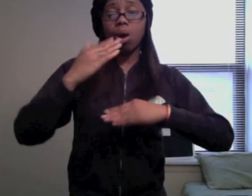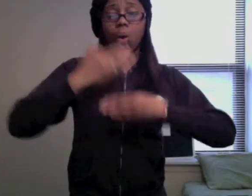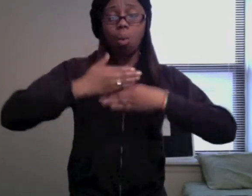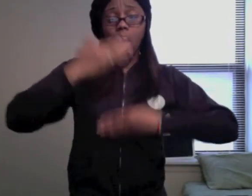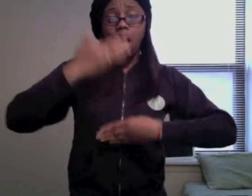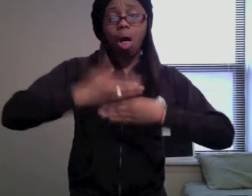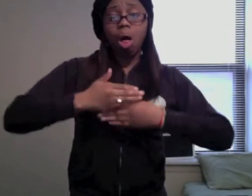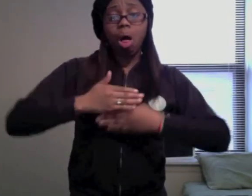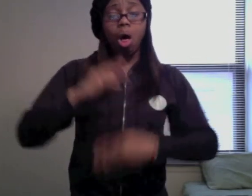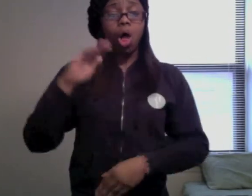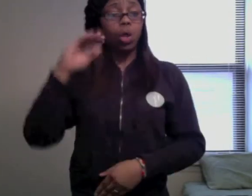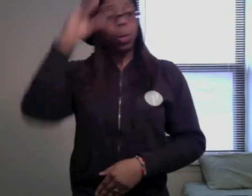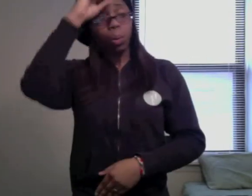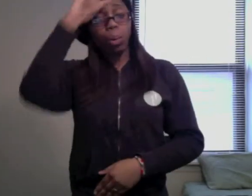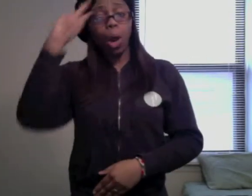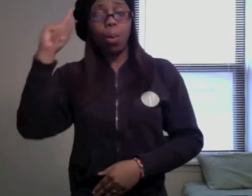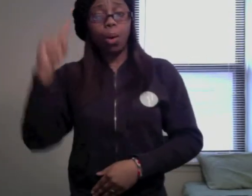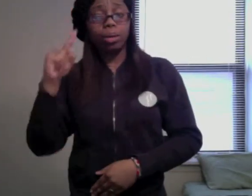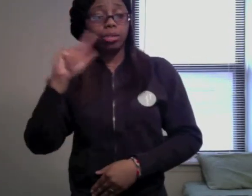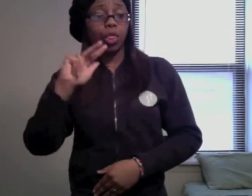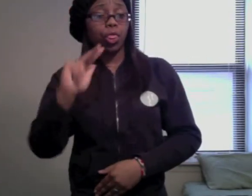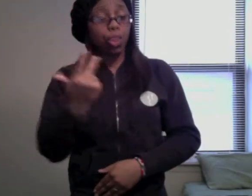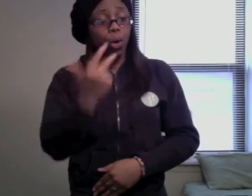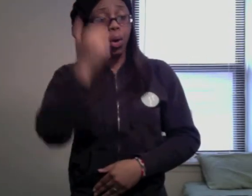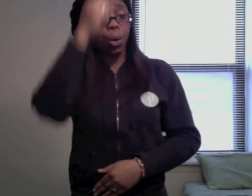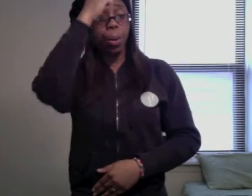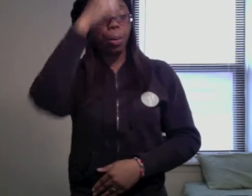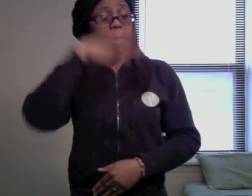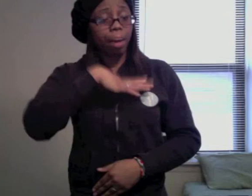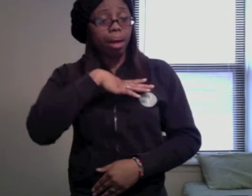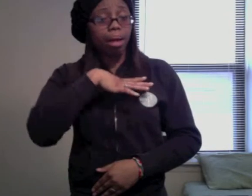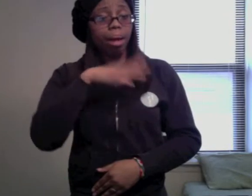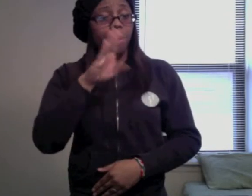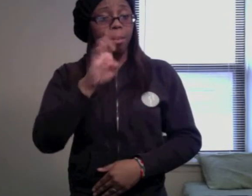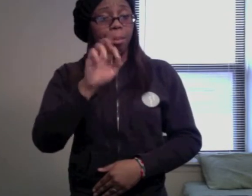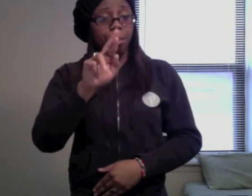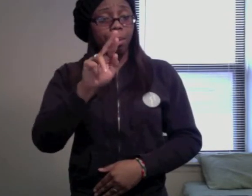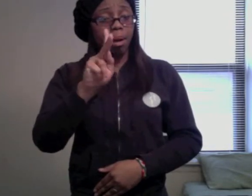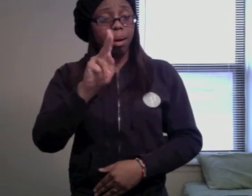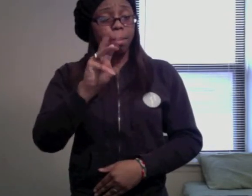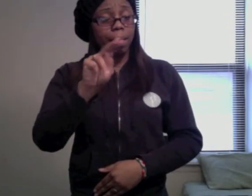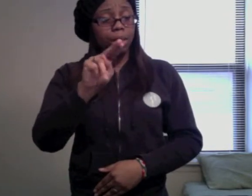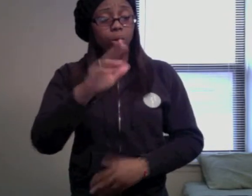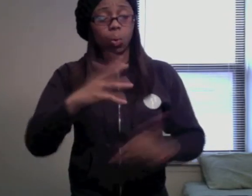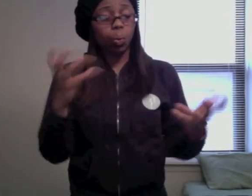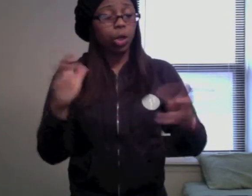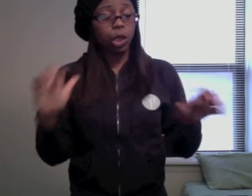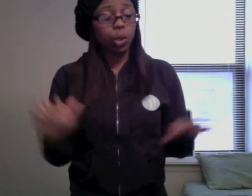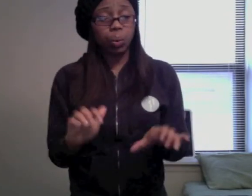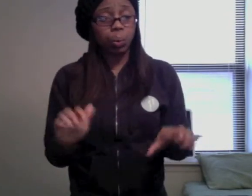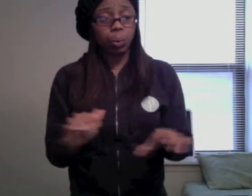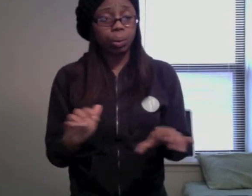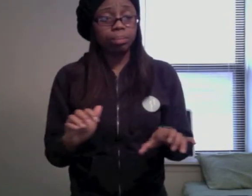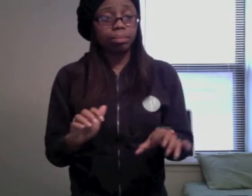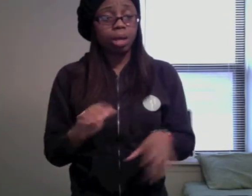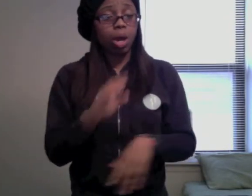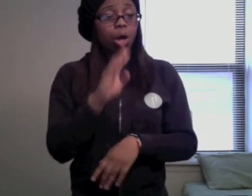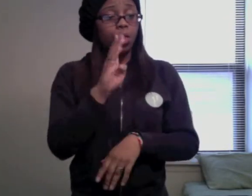little boy approached the third brick mason and asked the same question, "What are you doing?" The brick mason faced him squarely